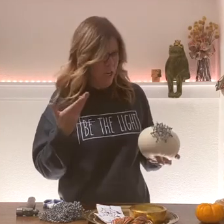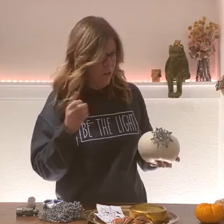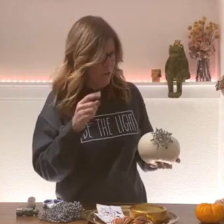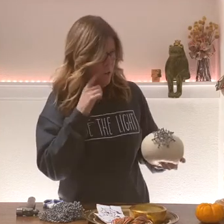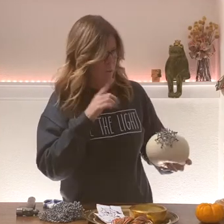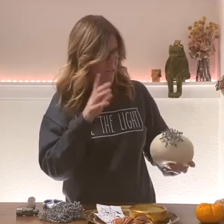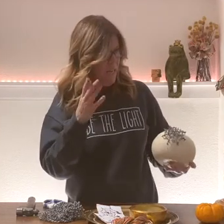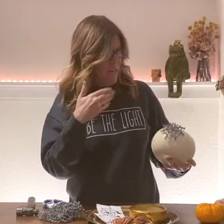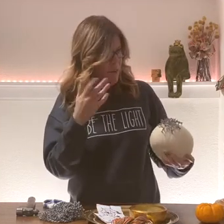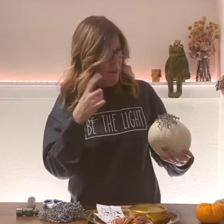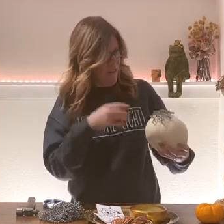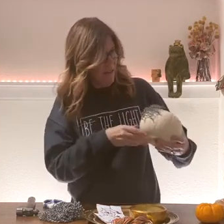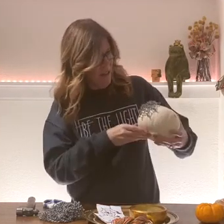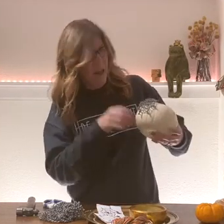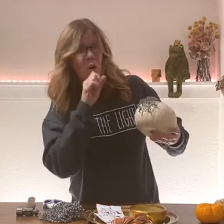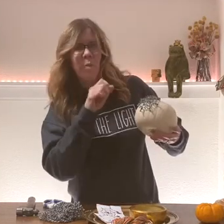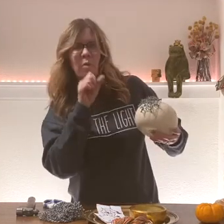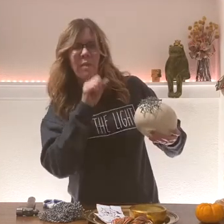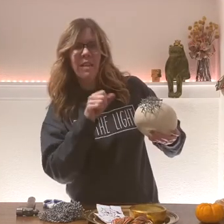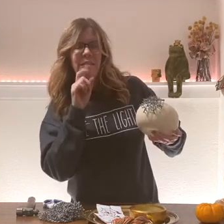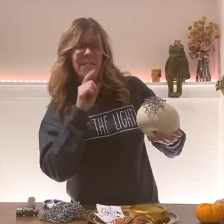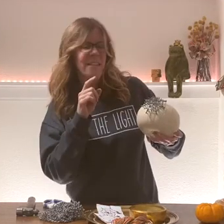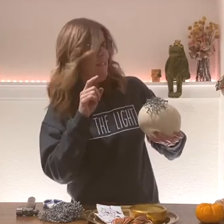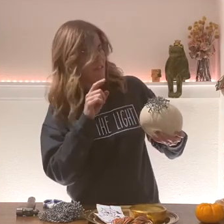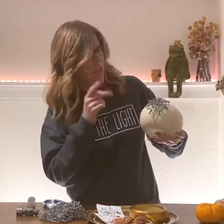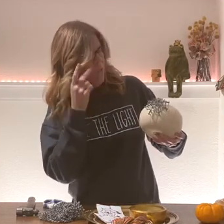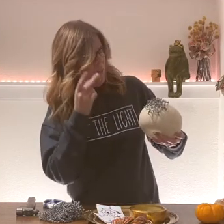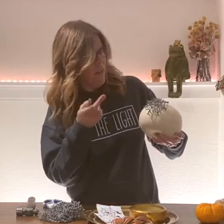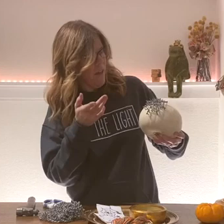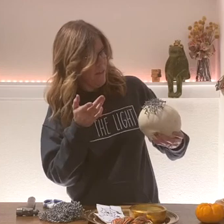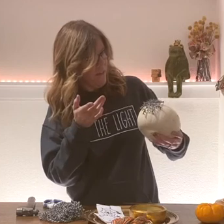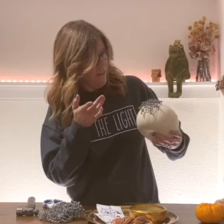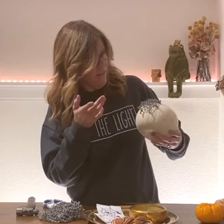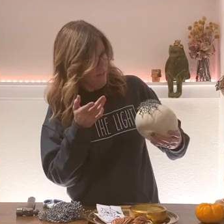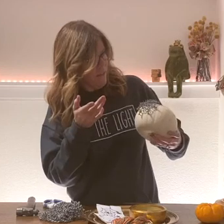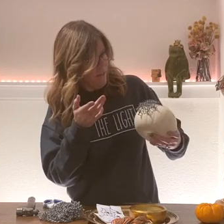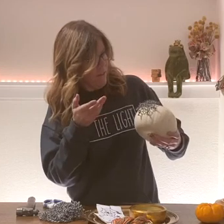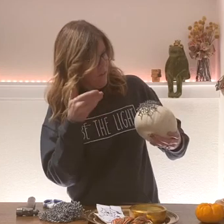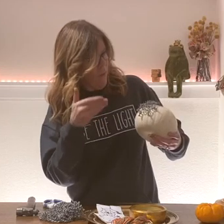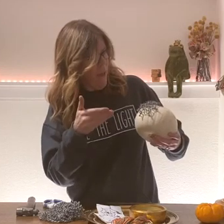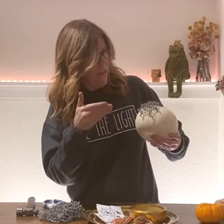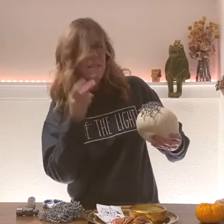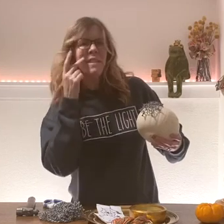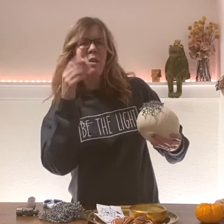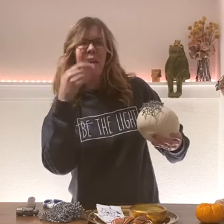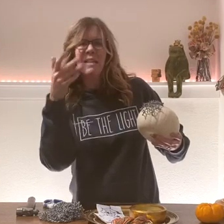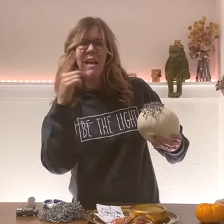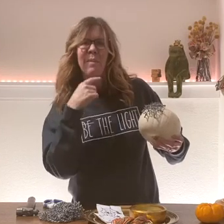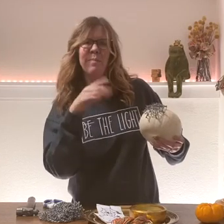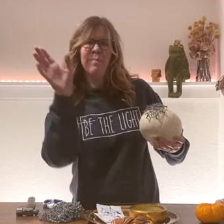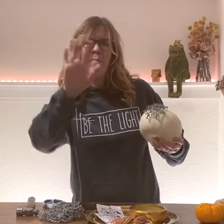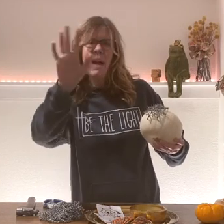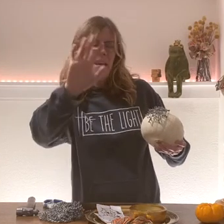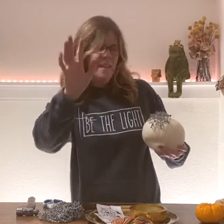So anyway, I hope you loved it. I will go ahead and see you next time. Bye.